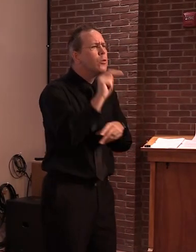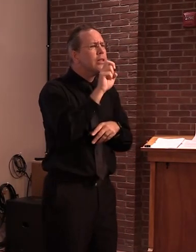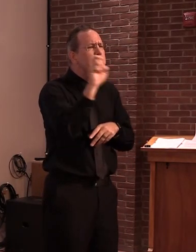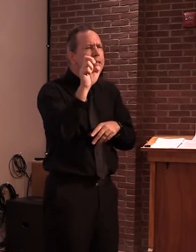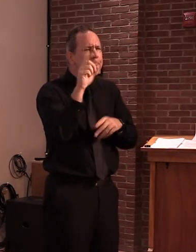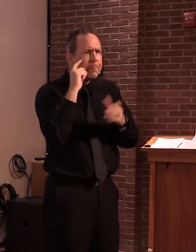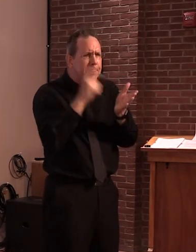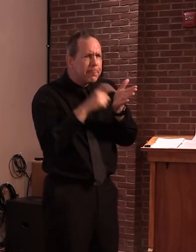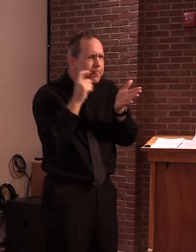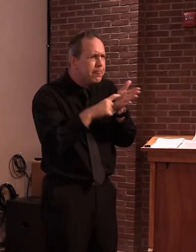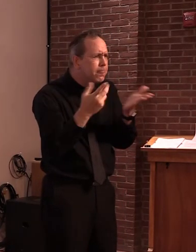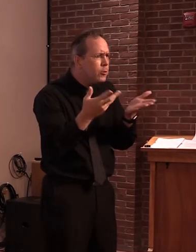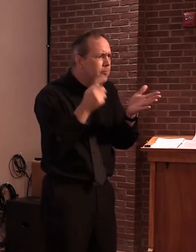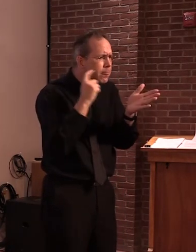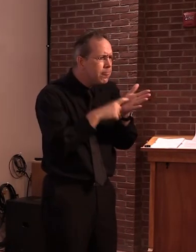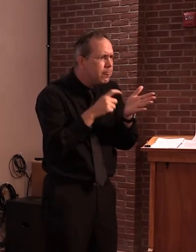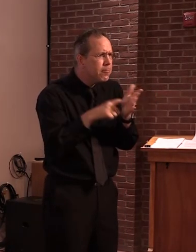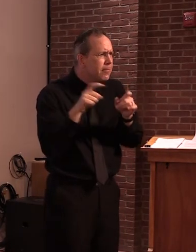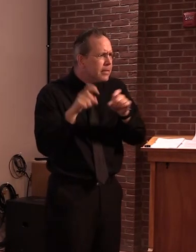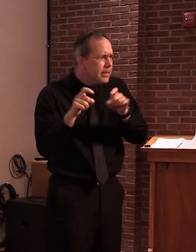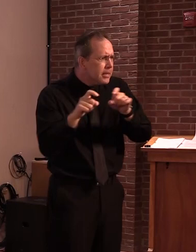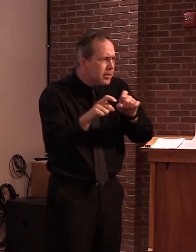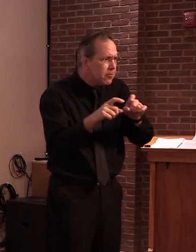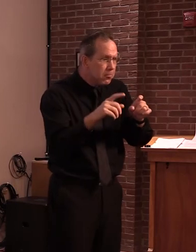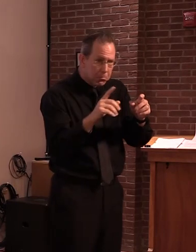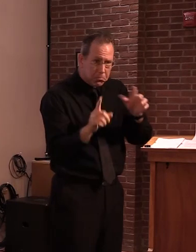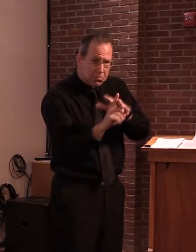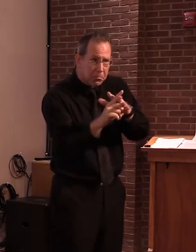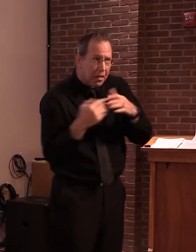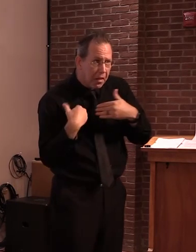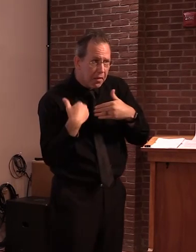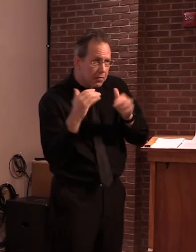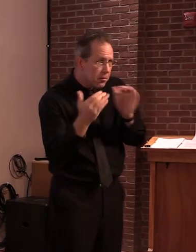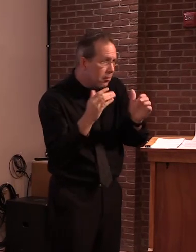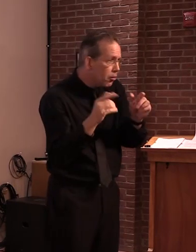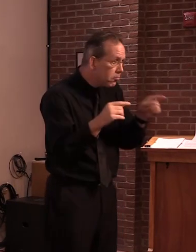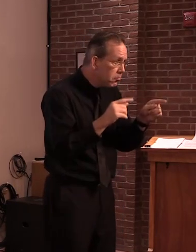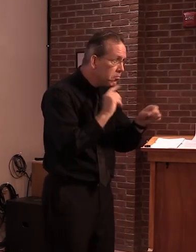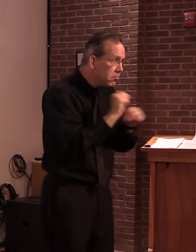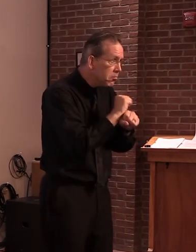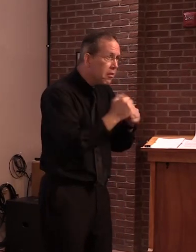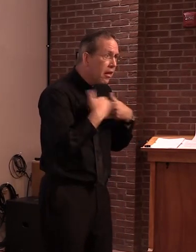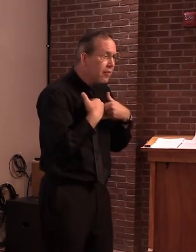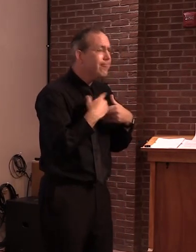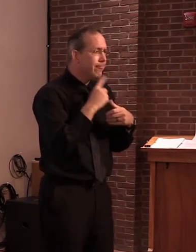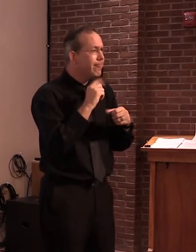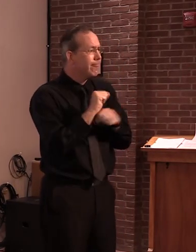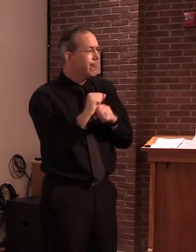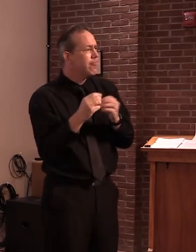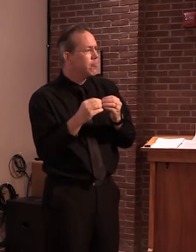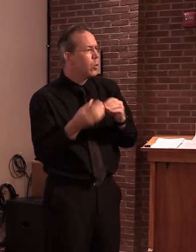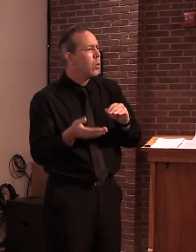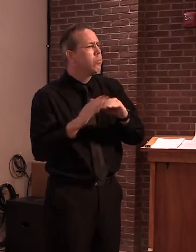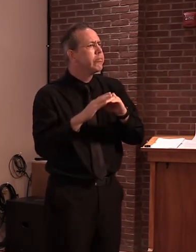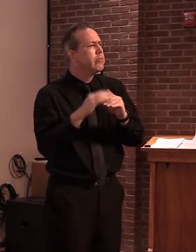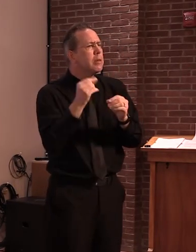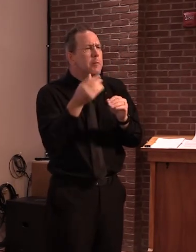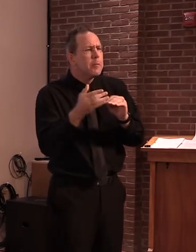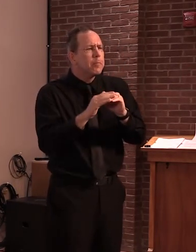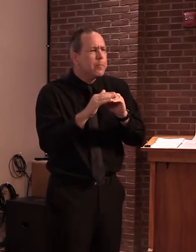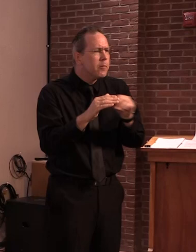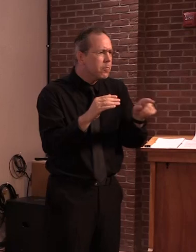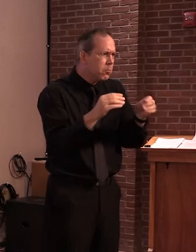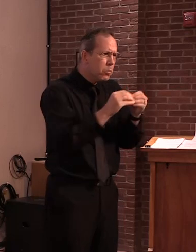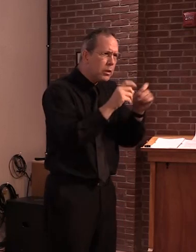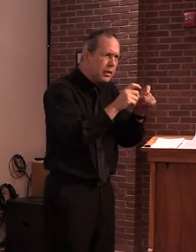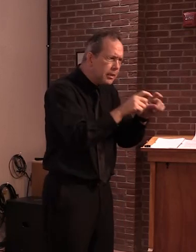any new increases in testing compared to the week before. Again, although the case growth is slight compared to